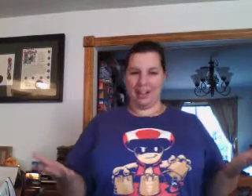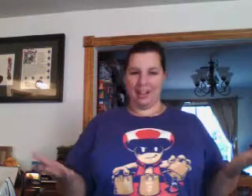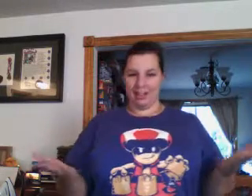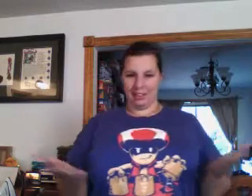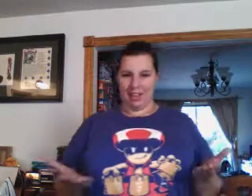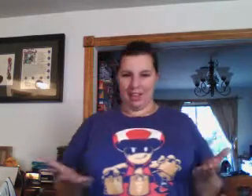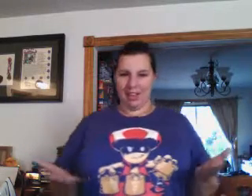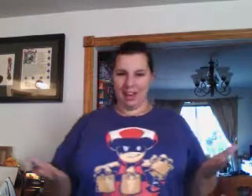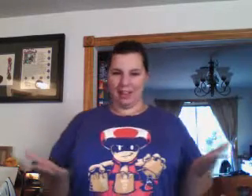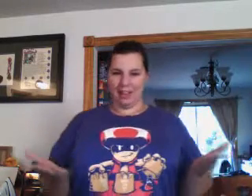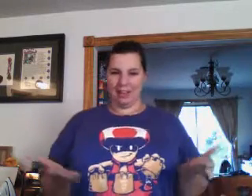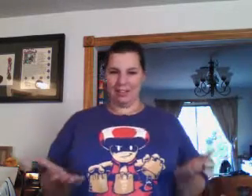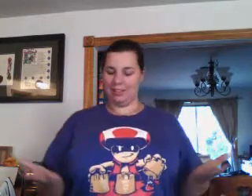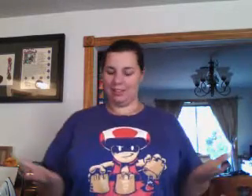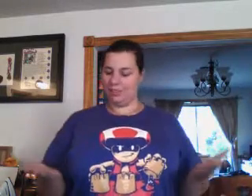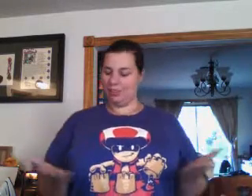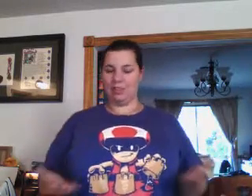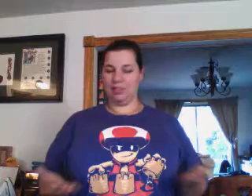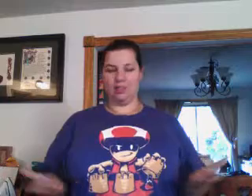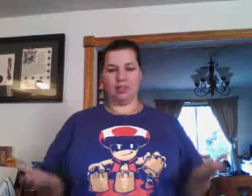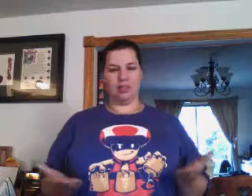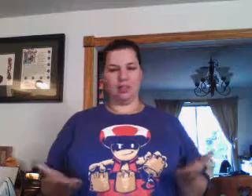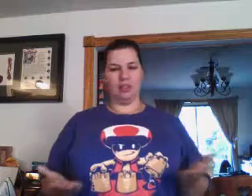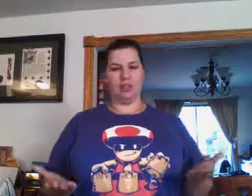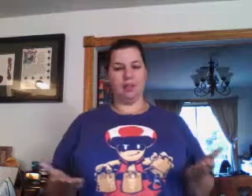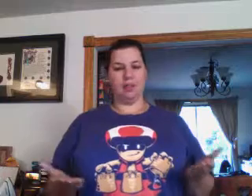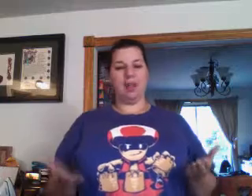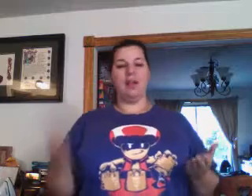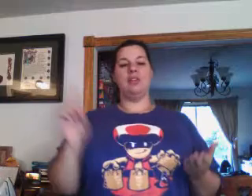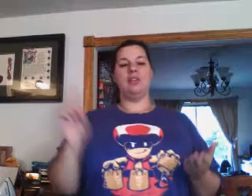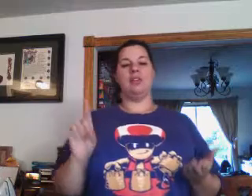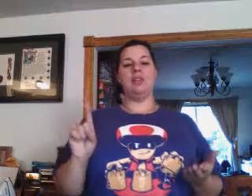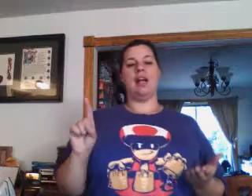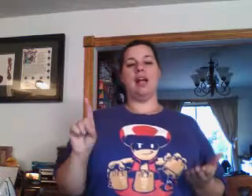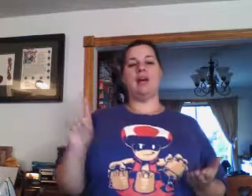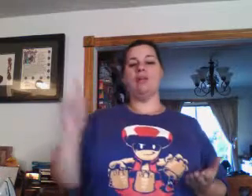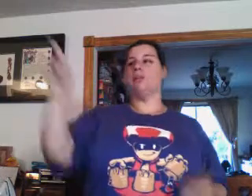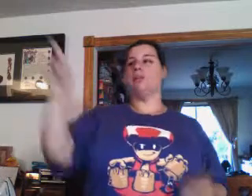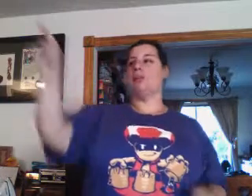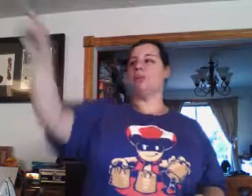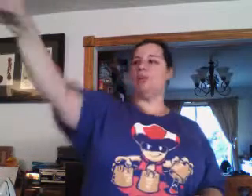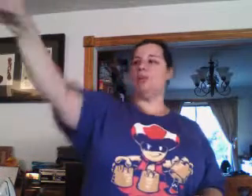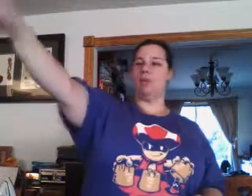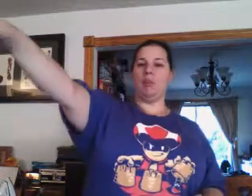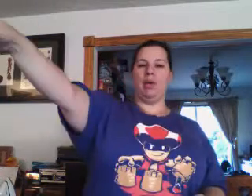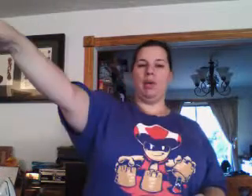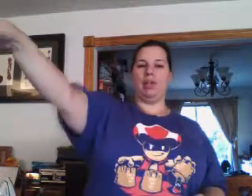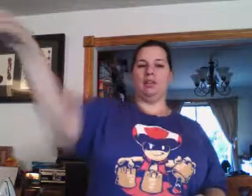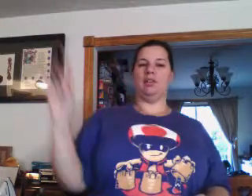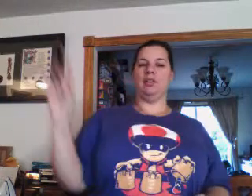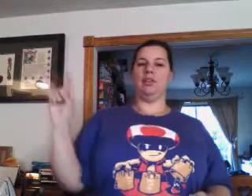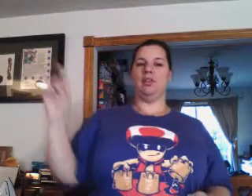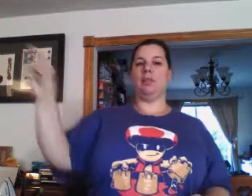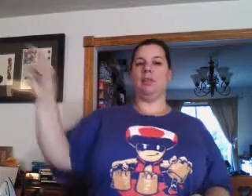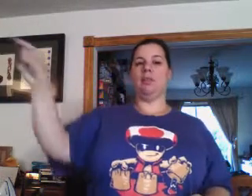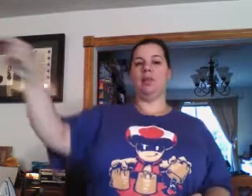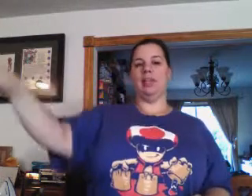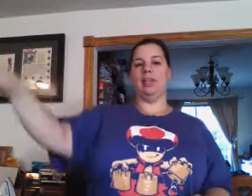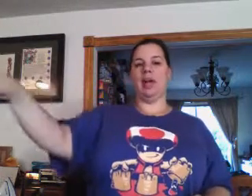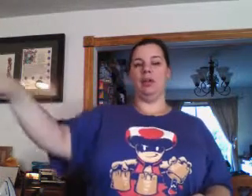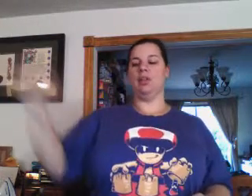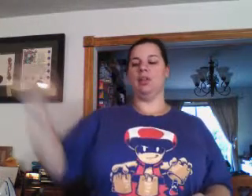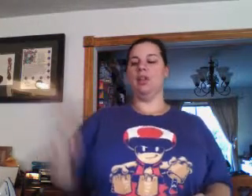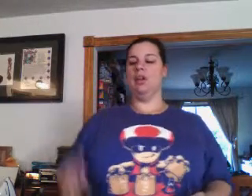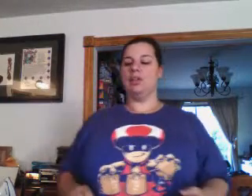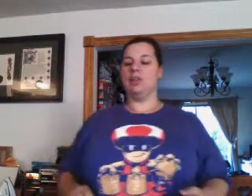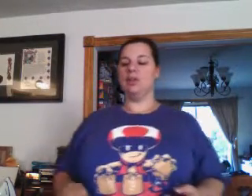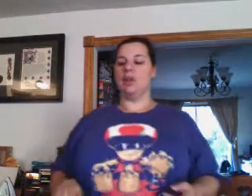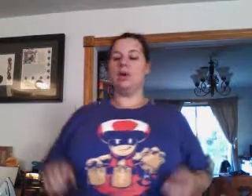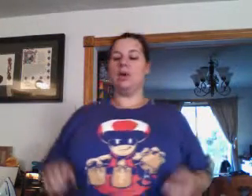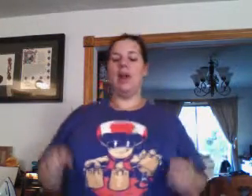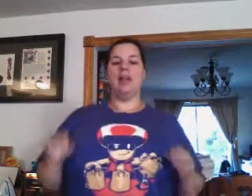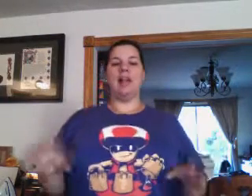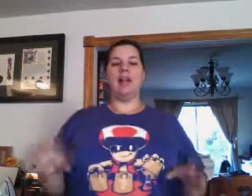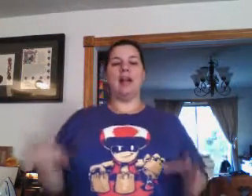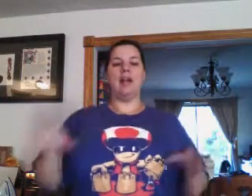here's here. It's just circles. So there we remember was a point. You're pointing out. So there